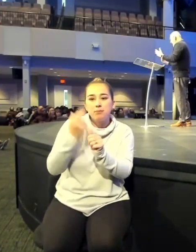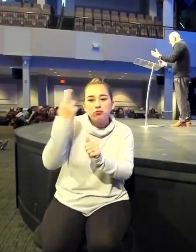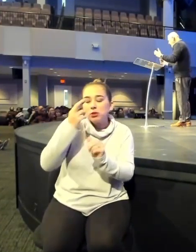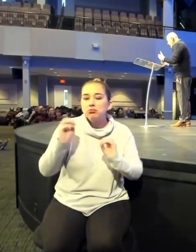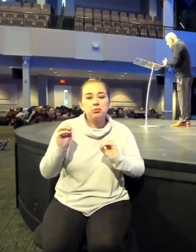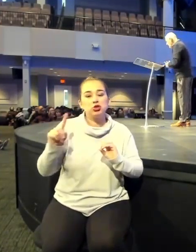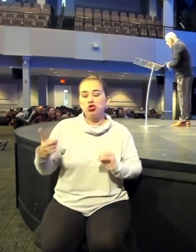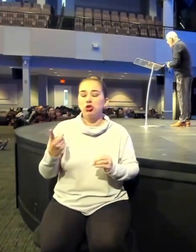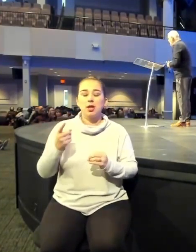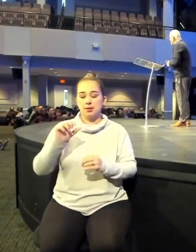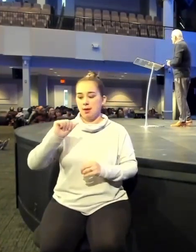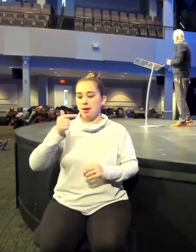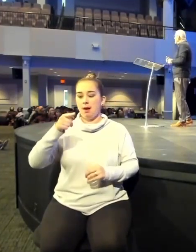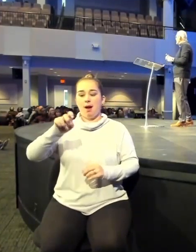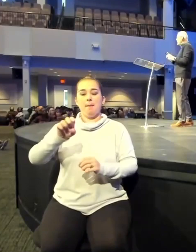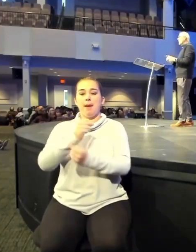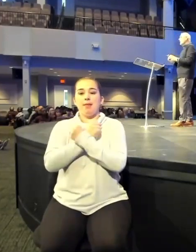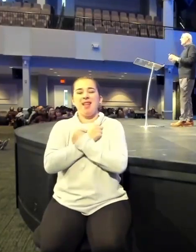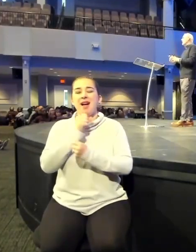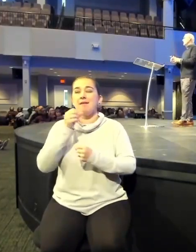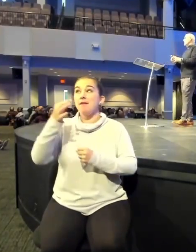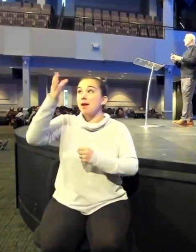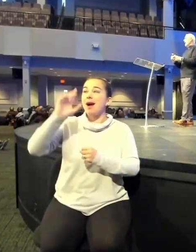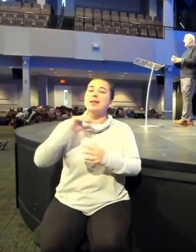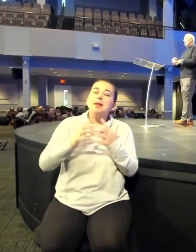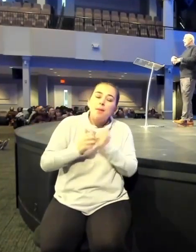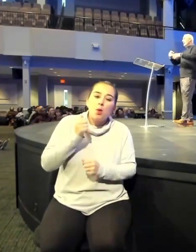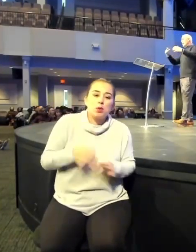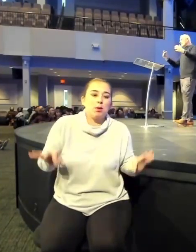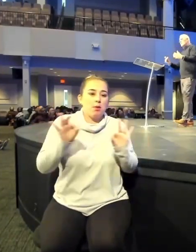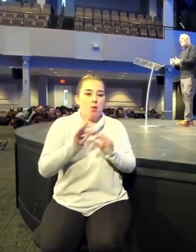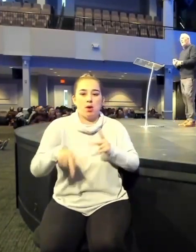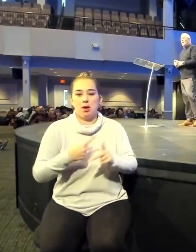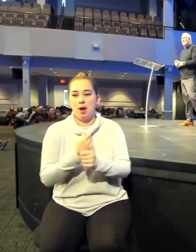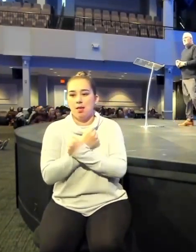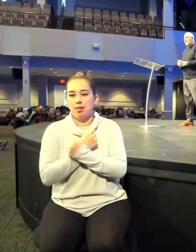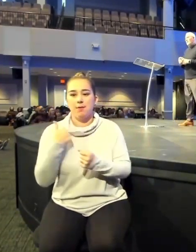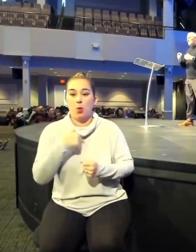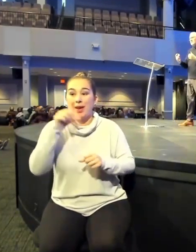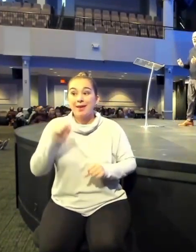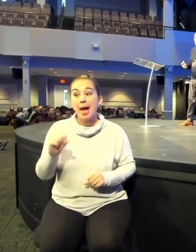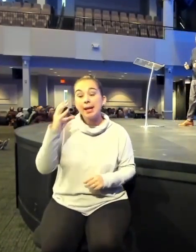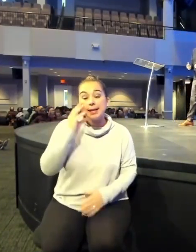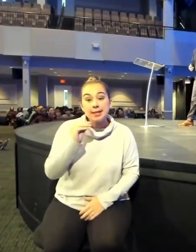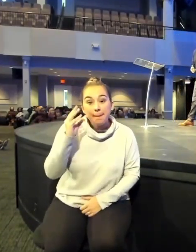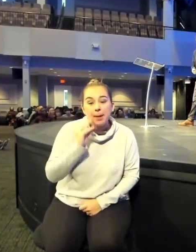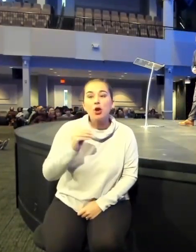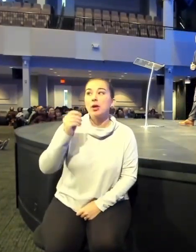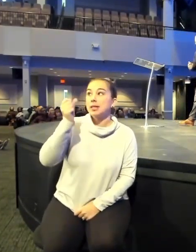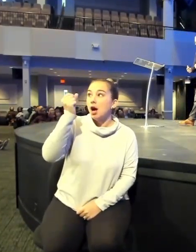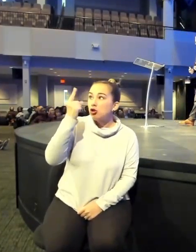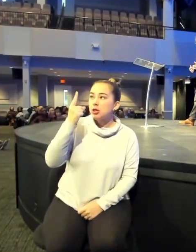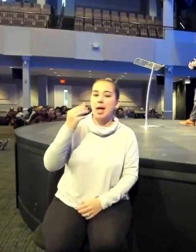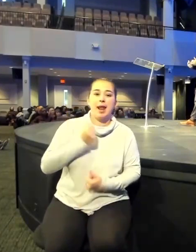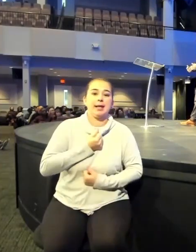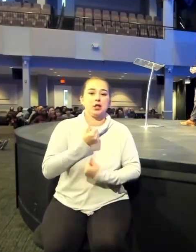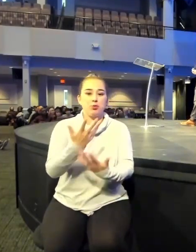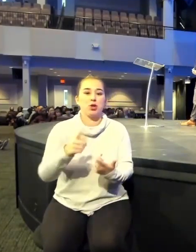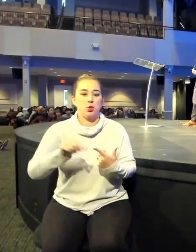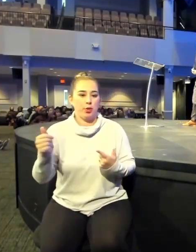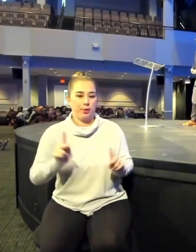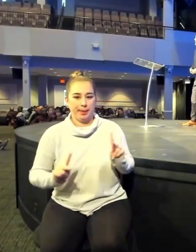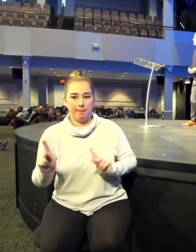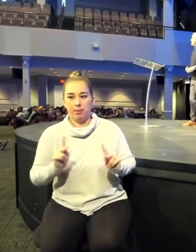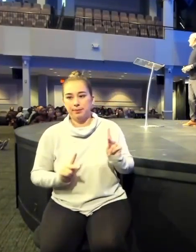the agape love of God is the most important love that you and I can experience, can understand, and can express to